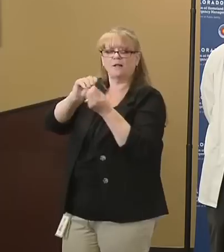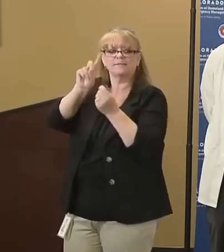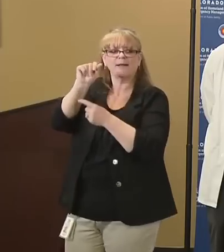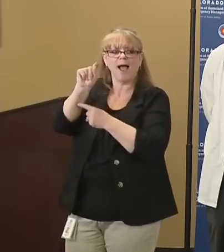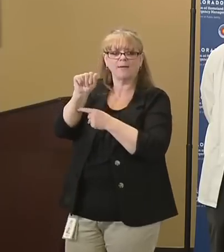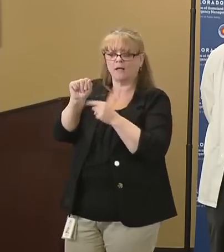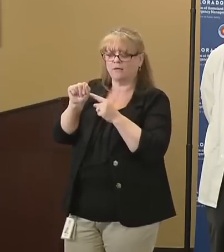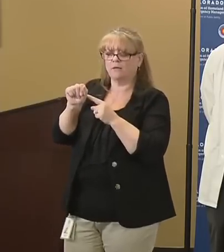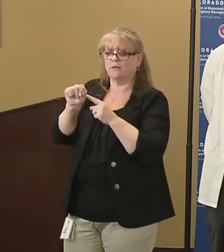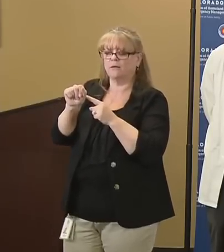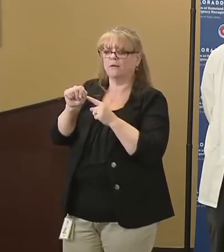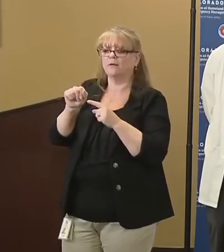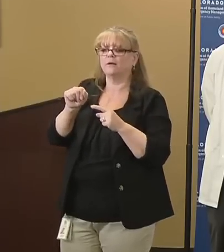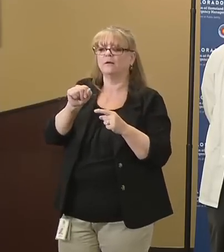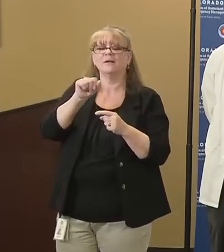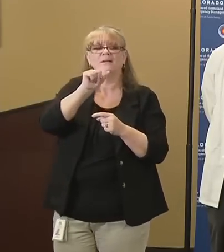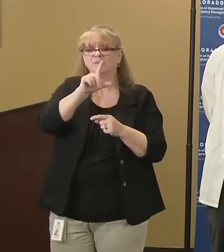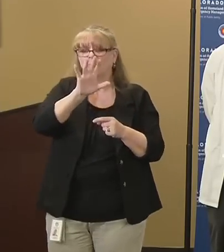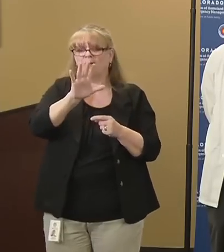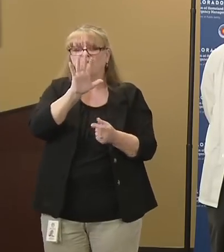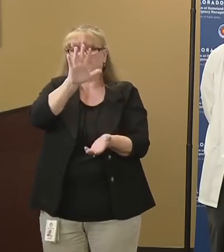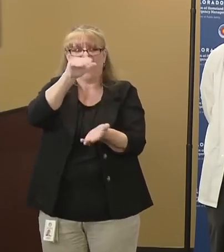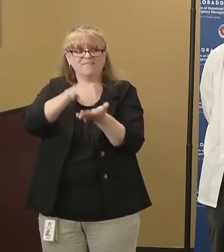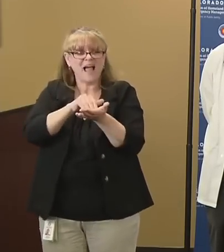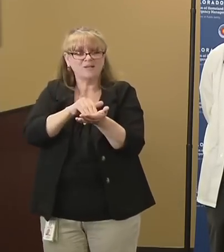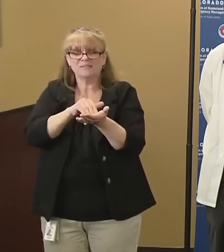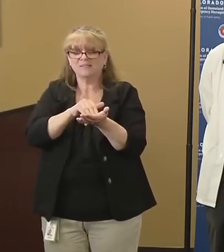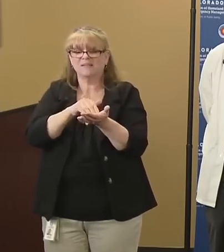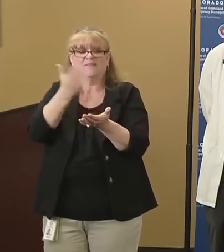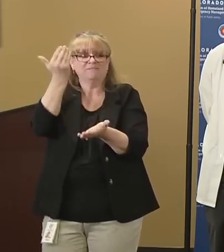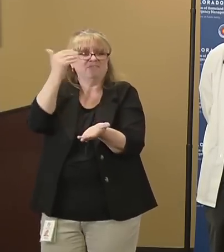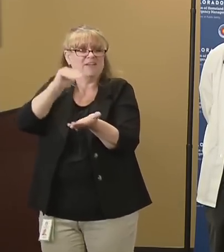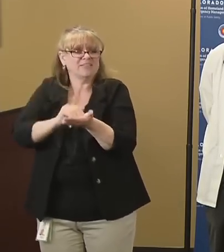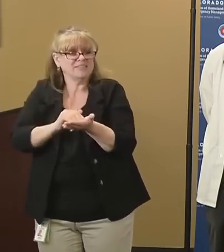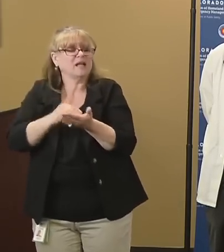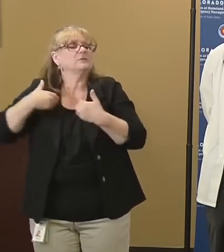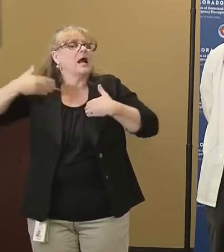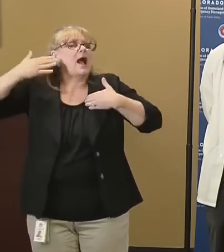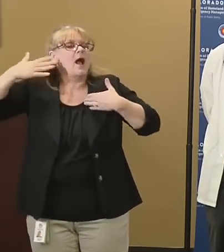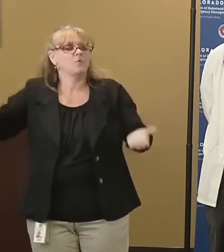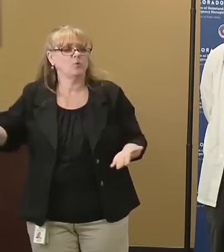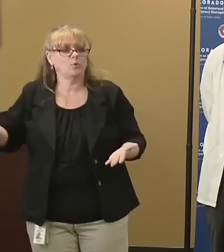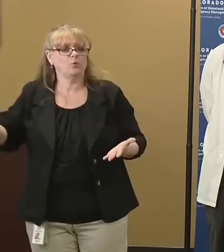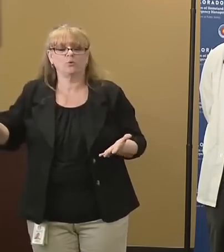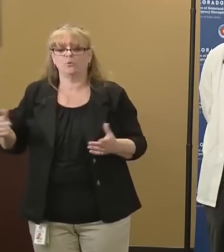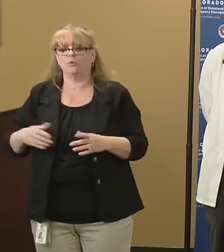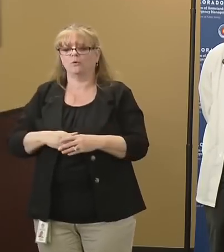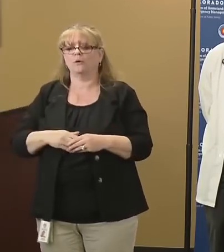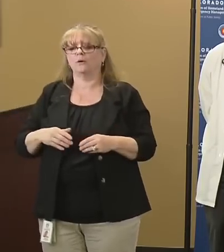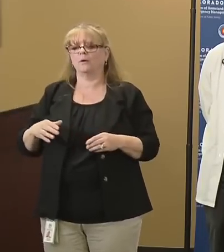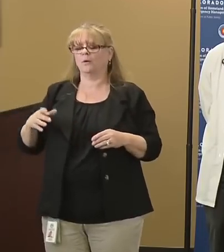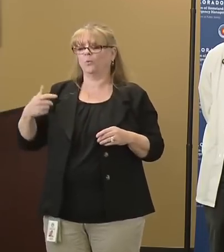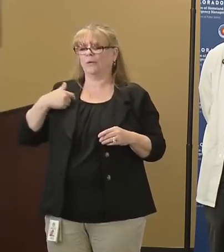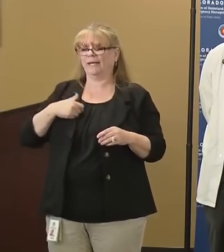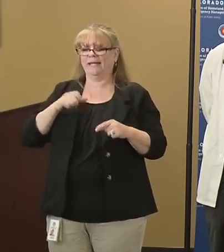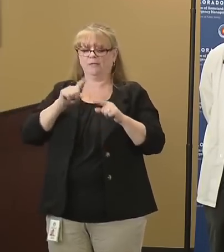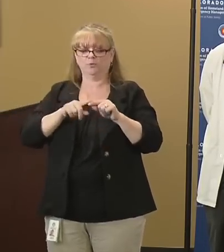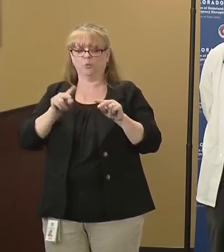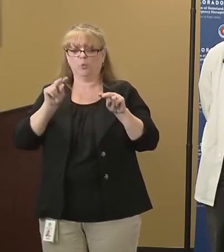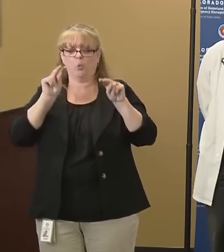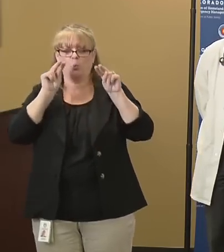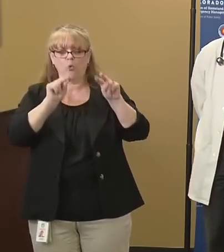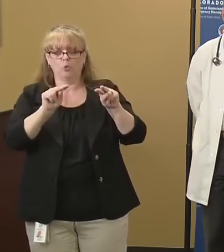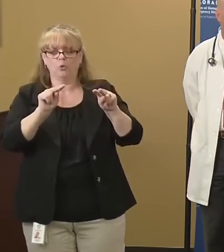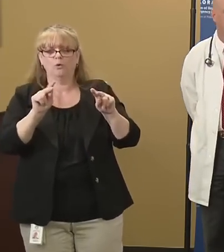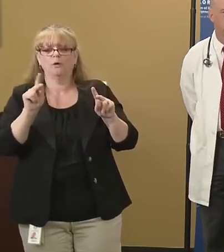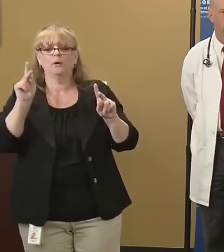don't have a beat on that. We will see this and get a better sense of it based on the trailing indicator of hospitalization, meaning